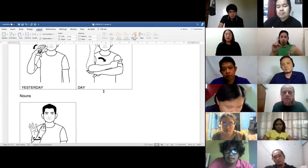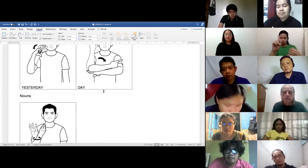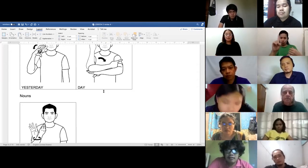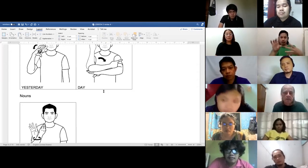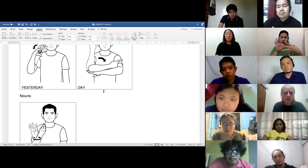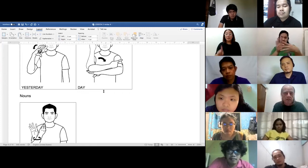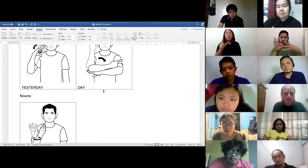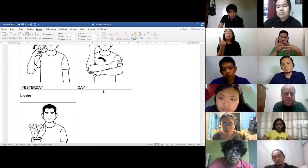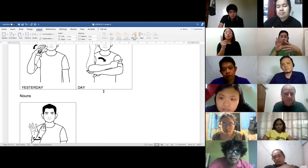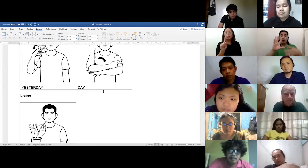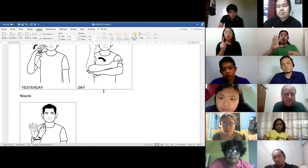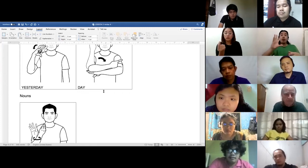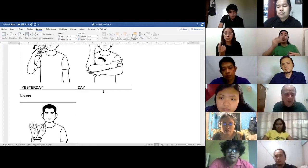do,